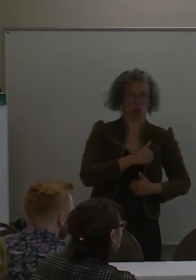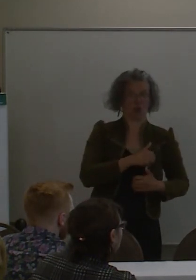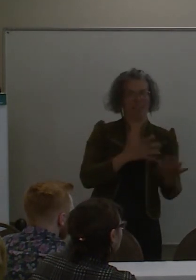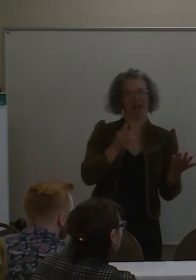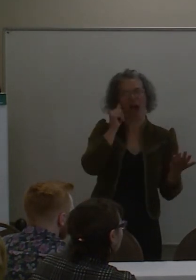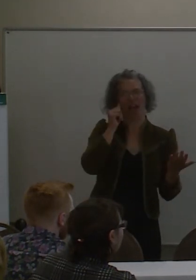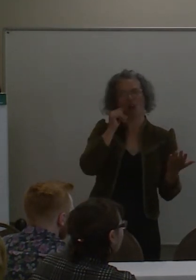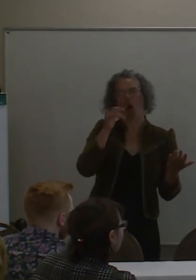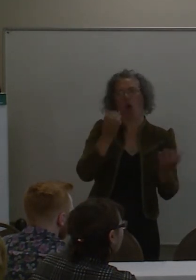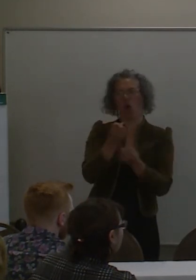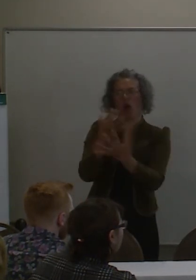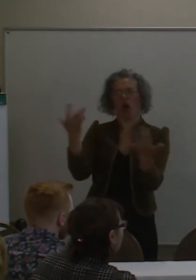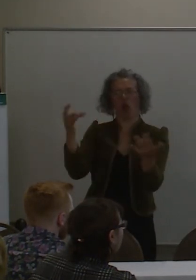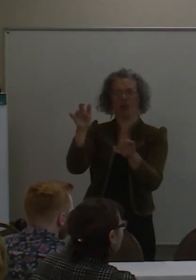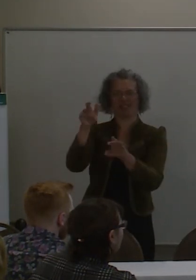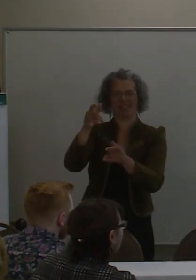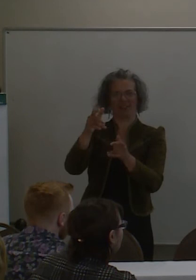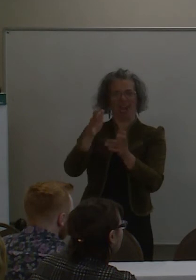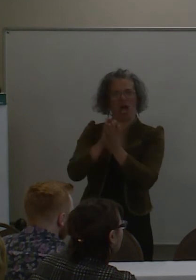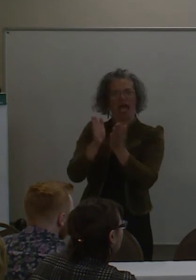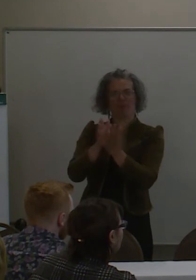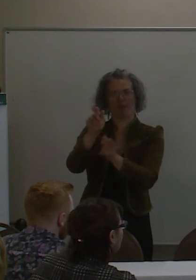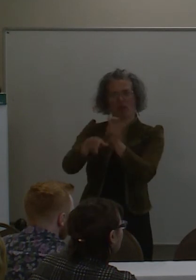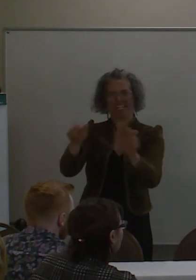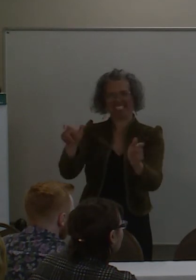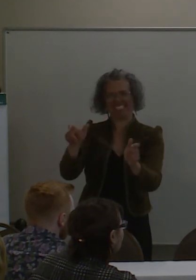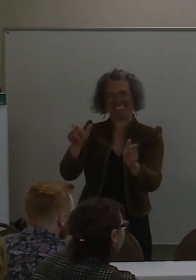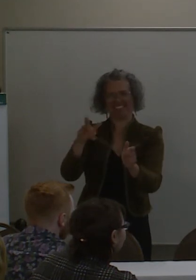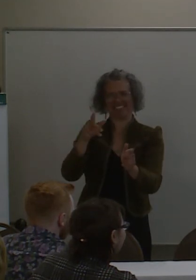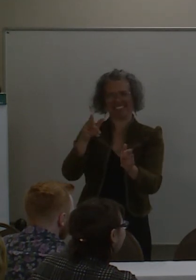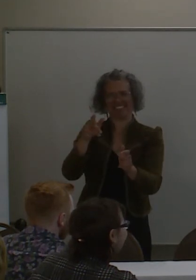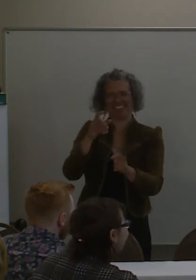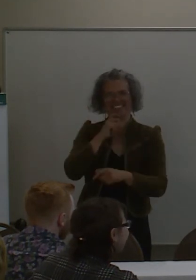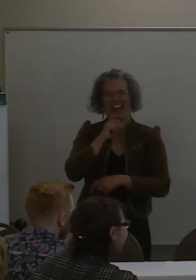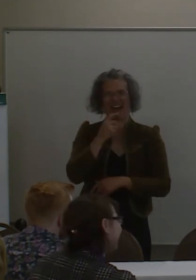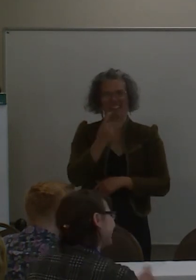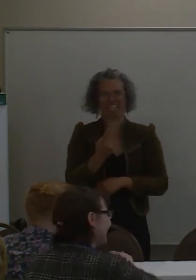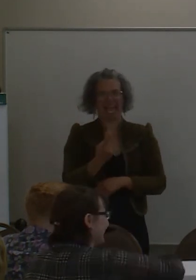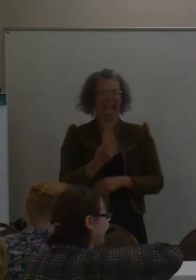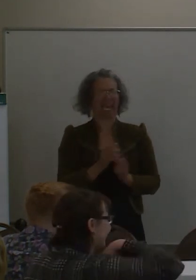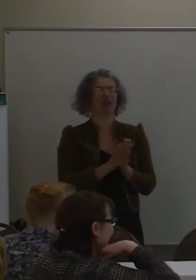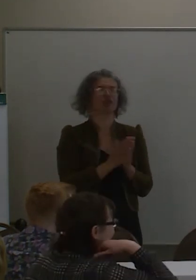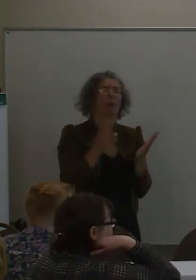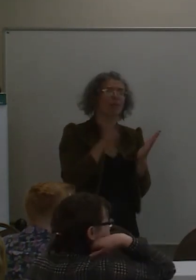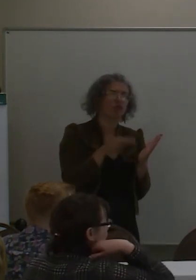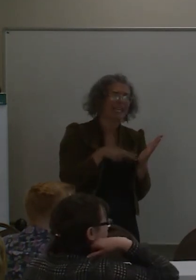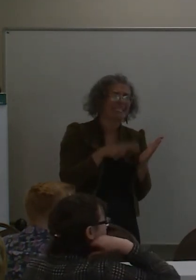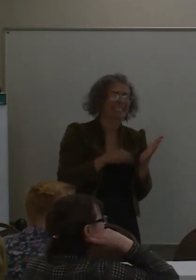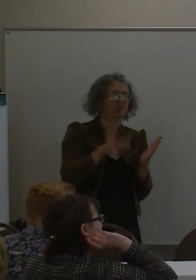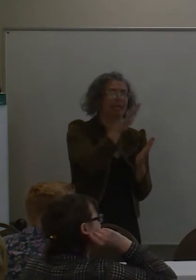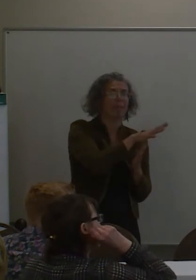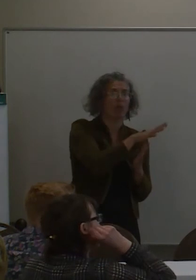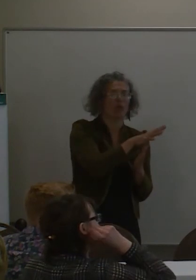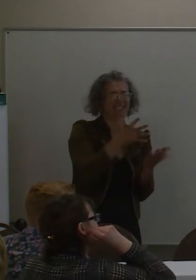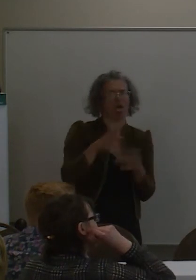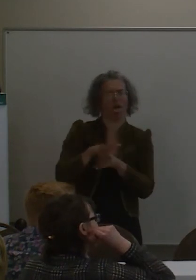librarians out there who are emotional about weeding books. I mock them. And now it's coming home to roost. We are